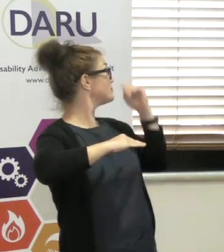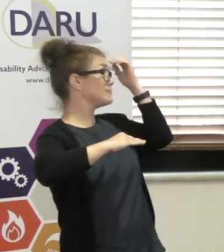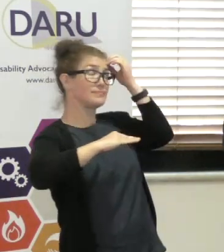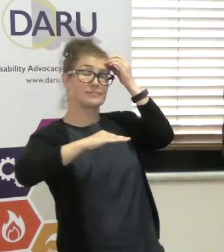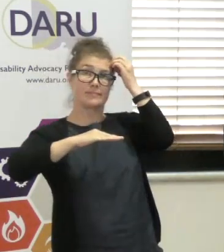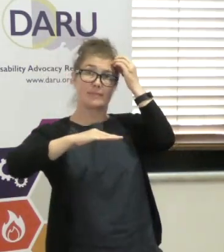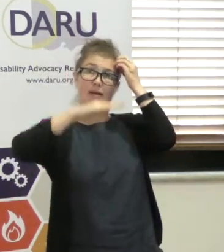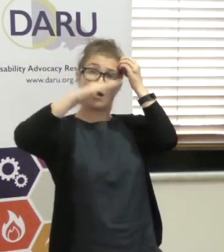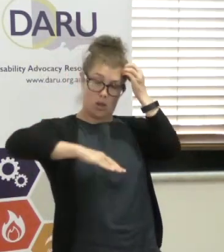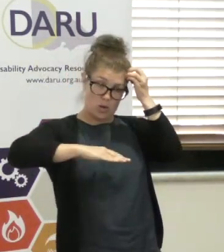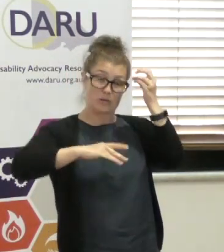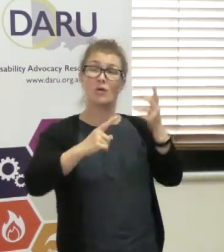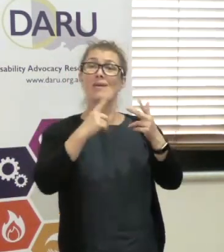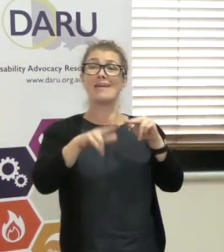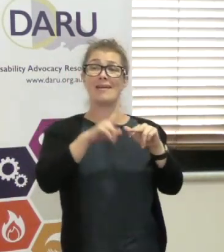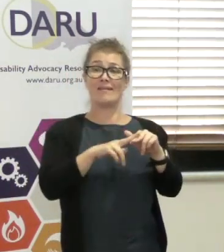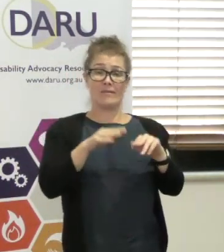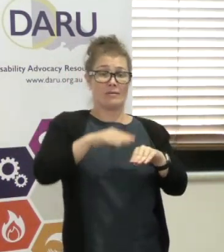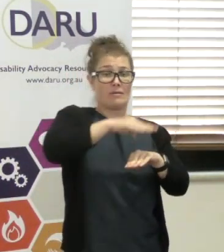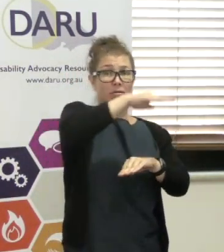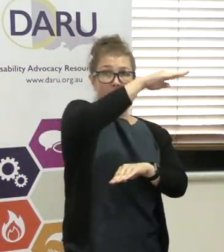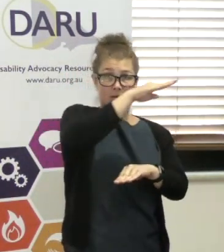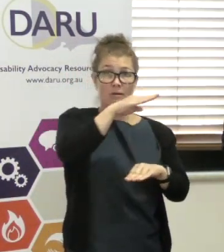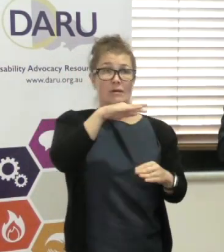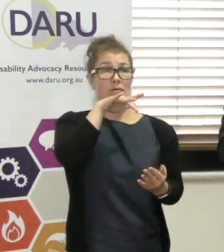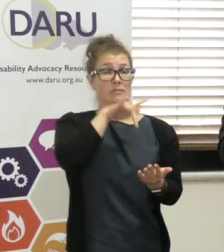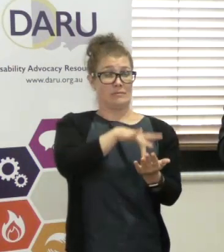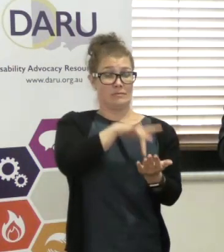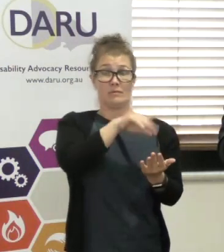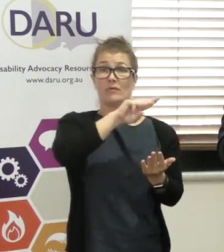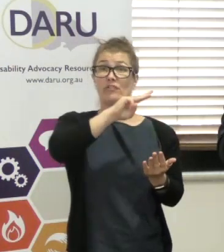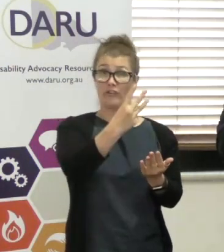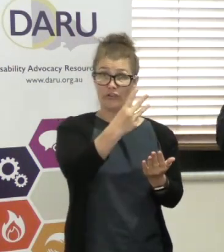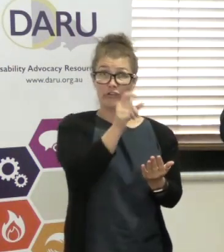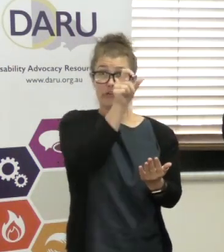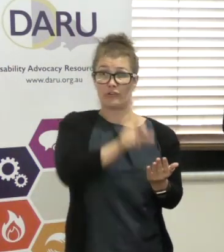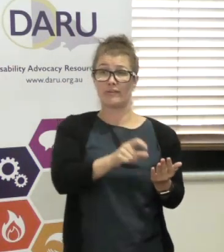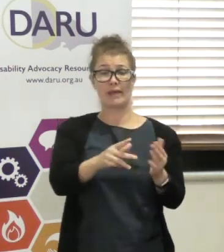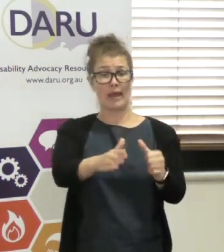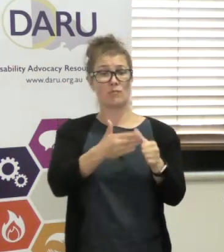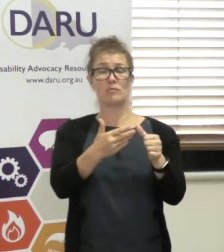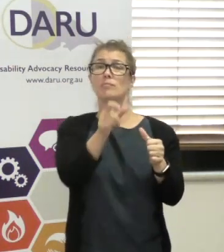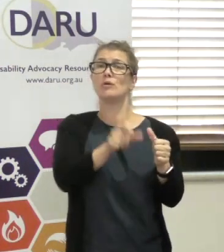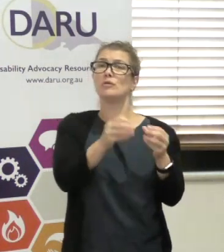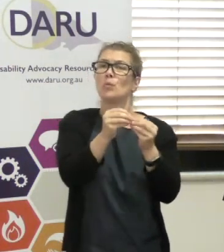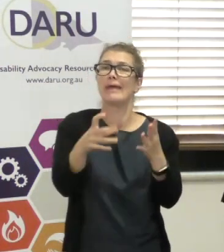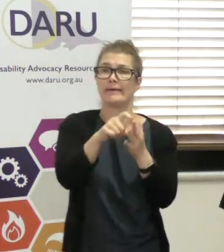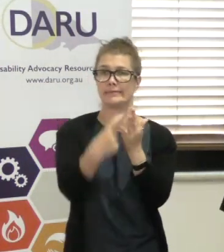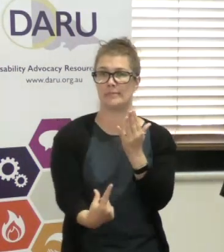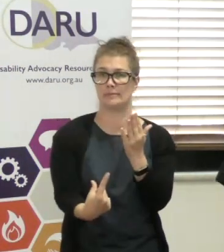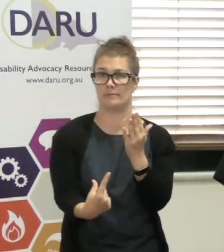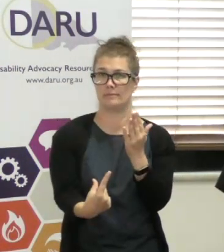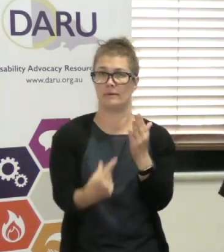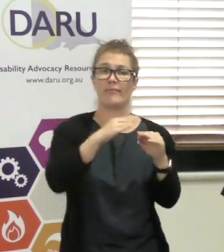So if you're a person with disability, and column 3 is if you're an Aboriginal person without a disability. So it